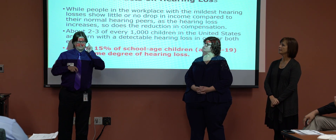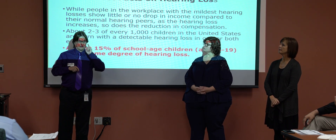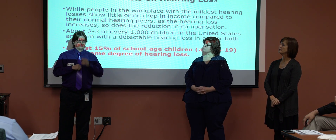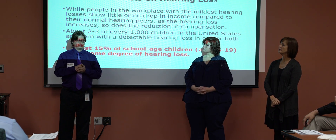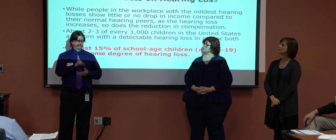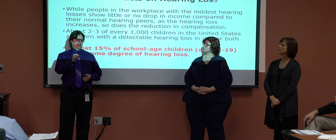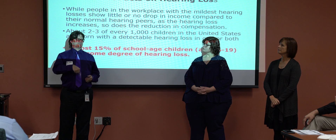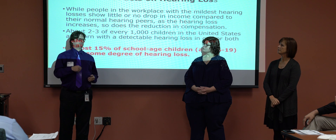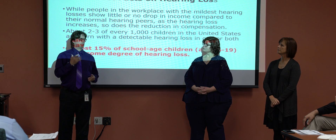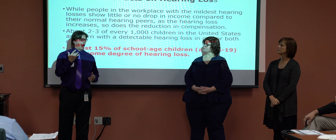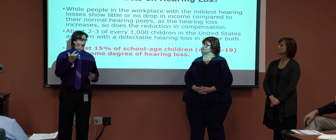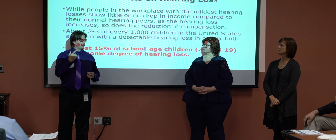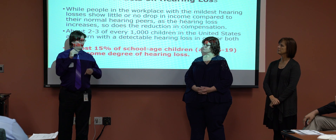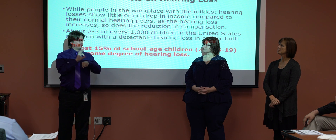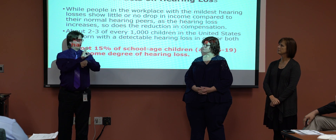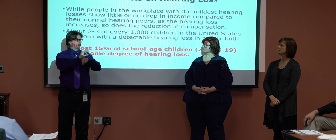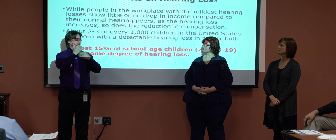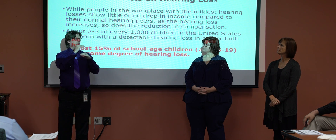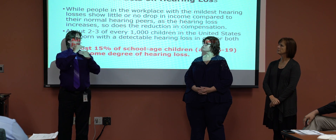other.